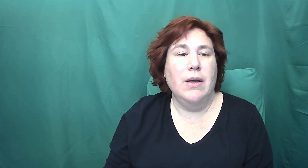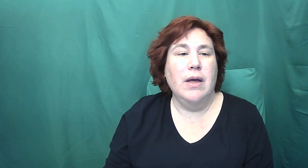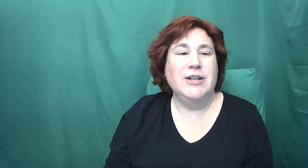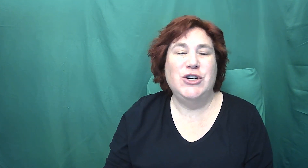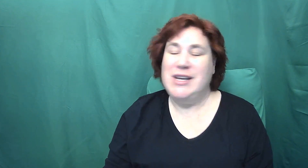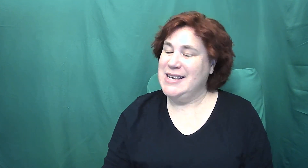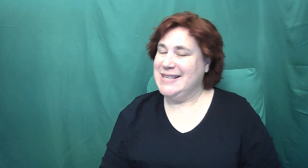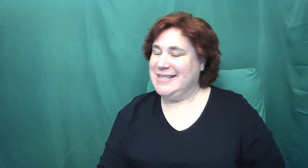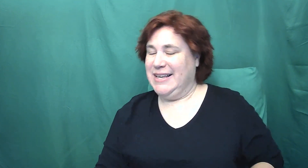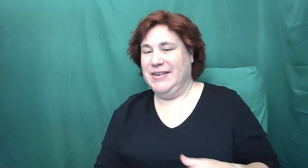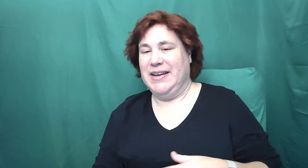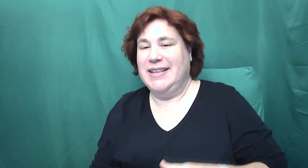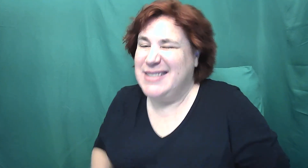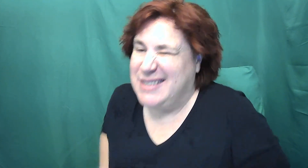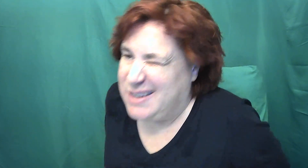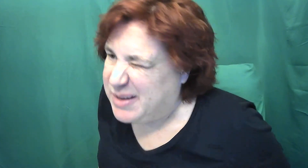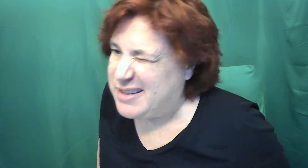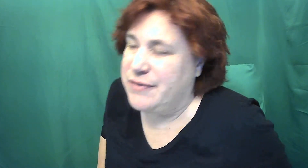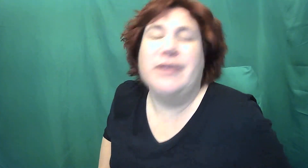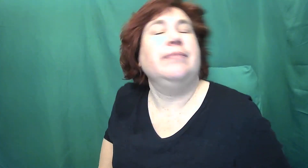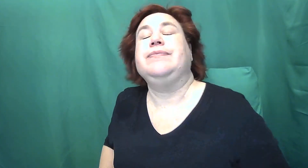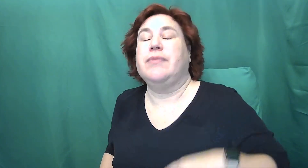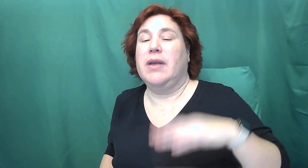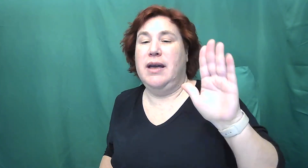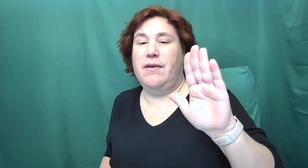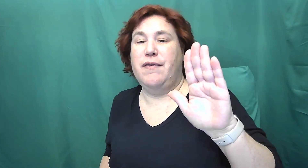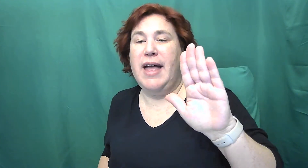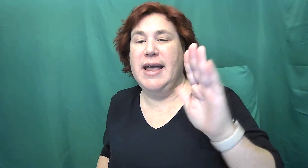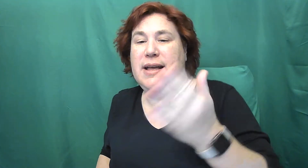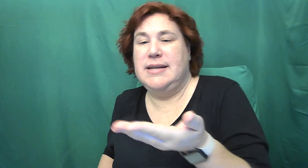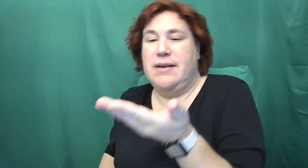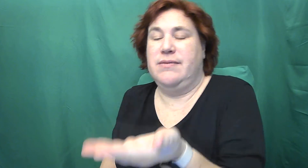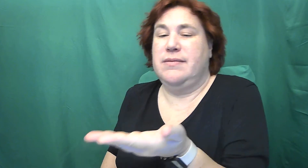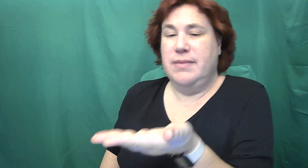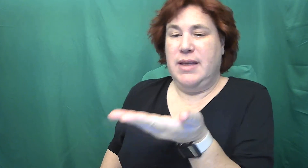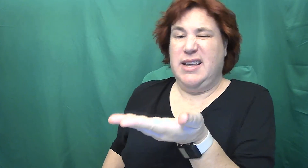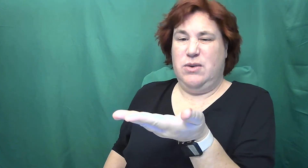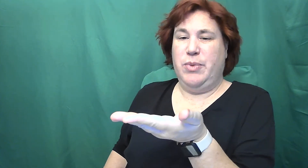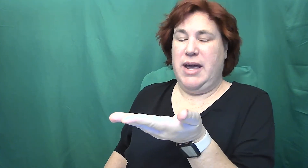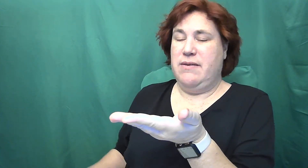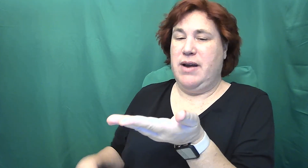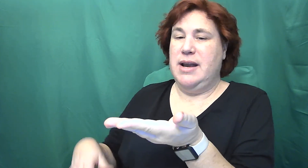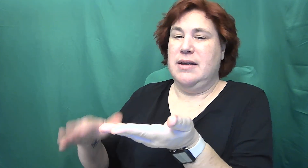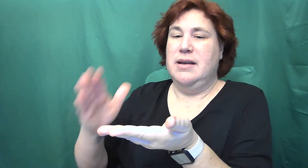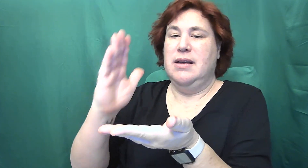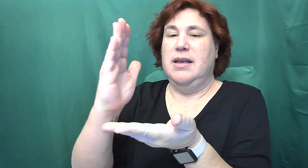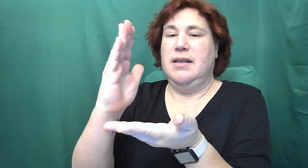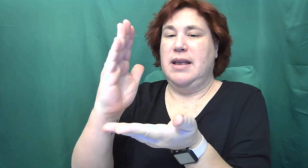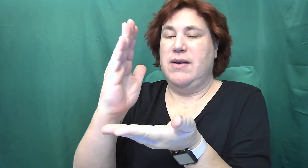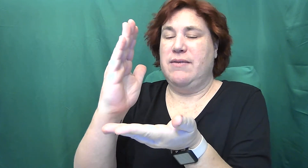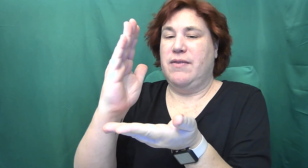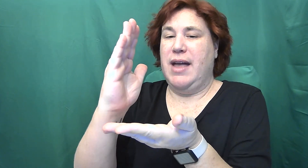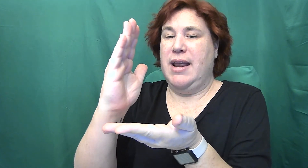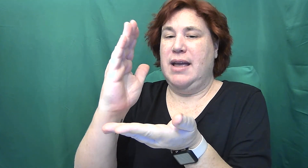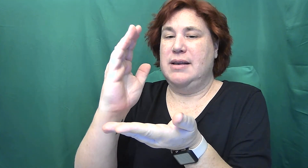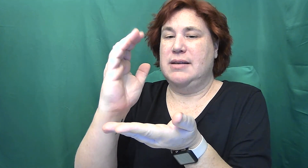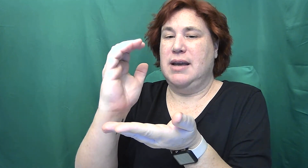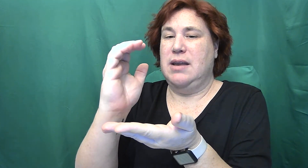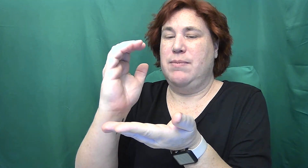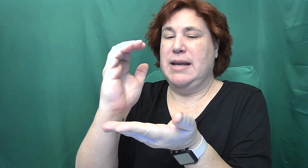Okay? Cheese. Okay, this is a little bit tougher. Okay, you have a flat hand down, like it's your plate, right? And then you have a flat hand, and you bend it a